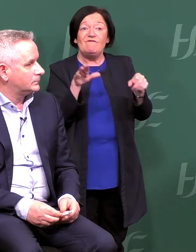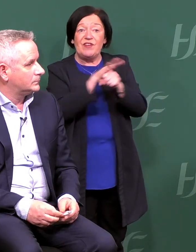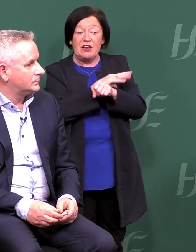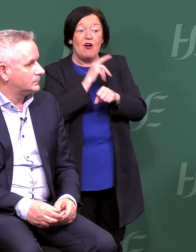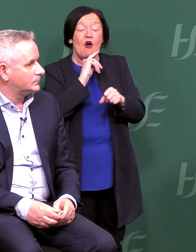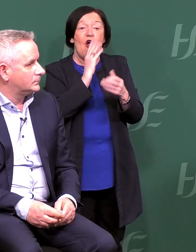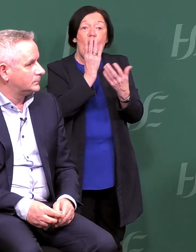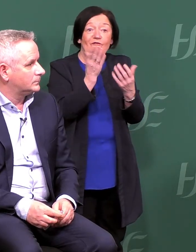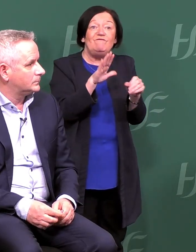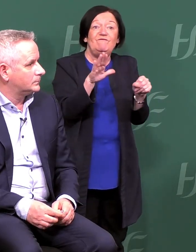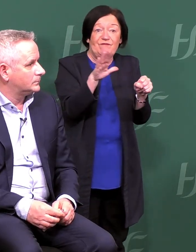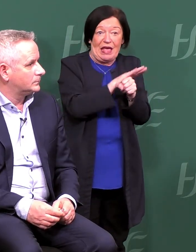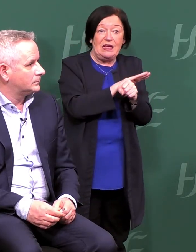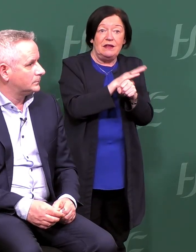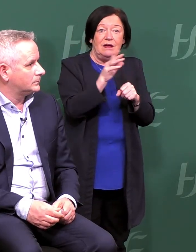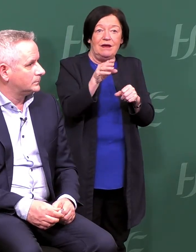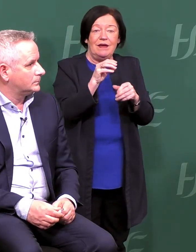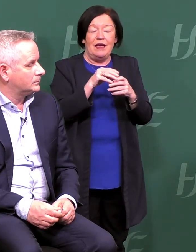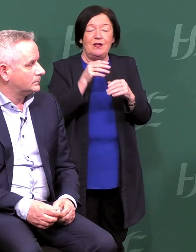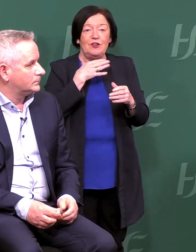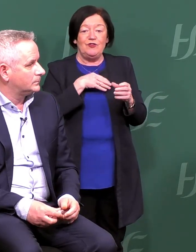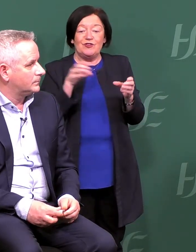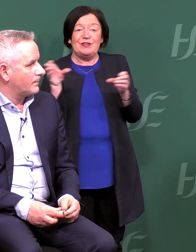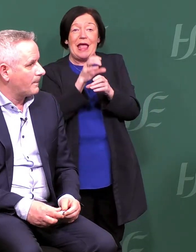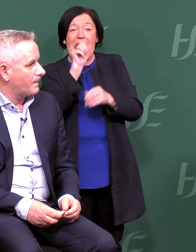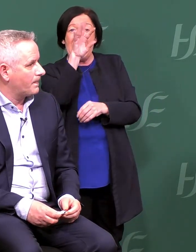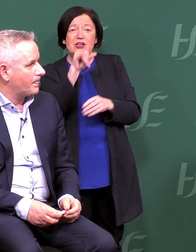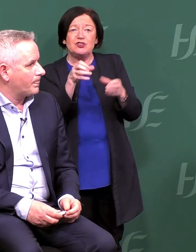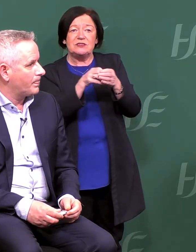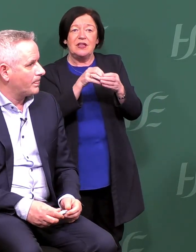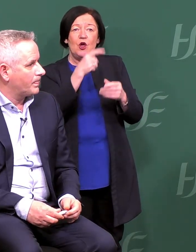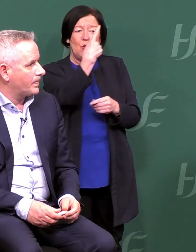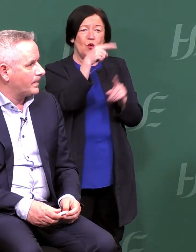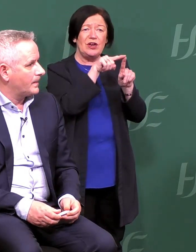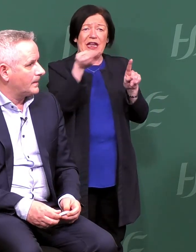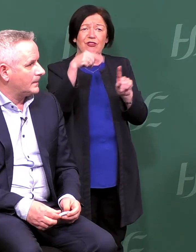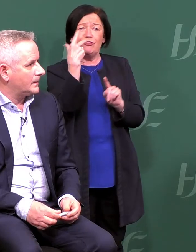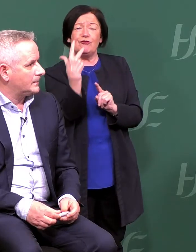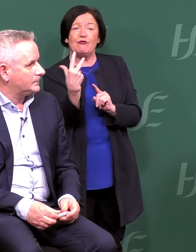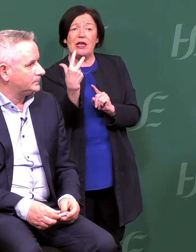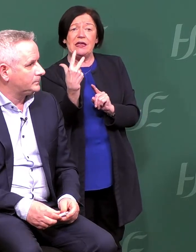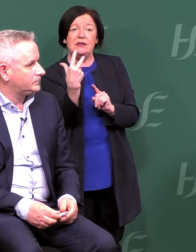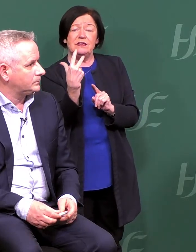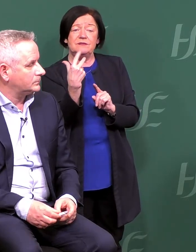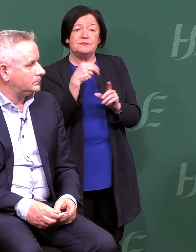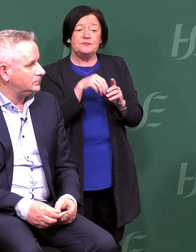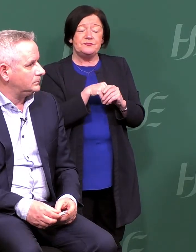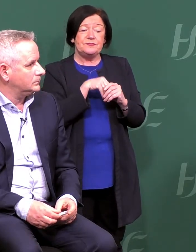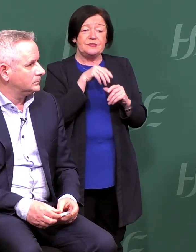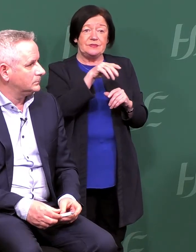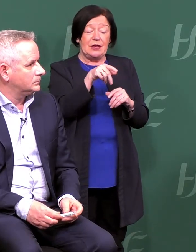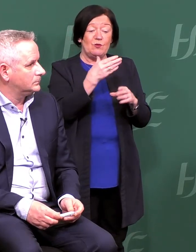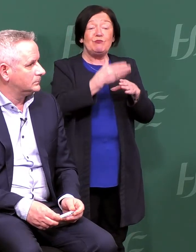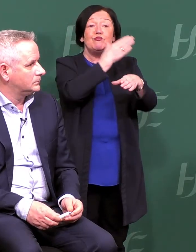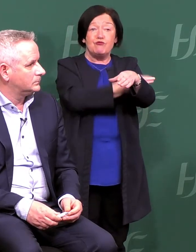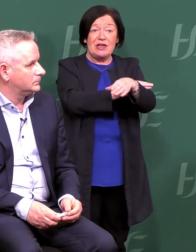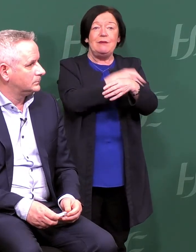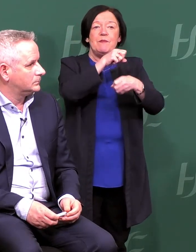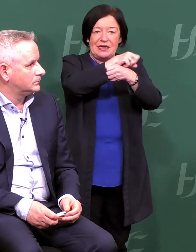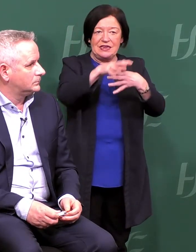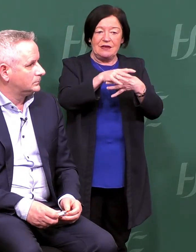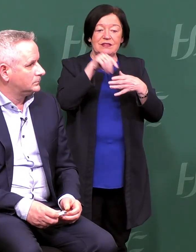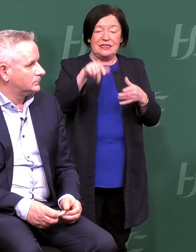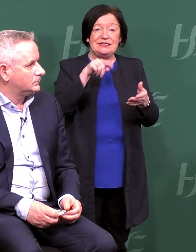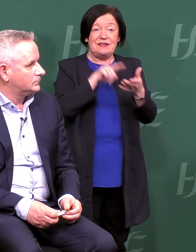filled on a locum or agency basis at about 1 in 3. That was pre the pandemic, so around this time